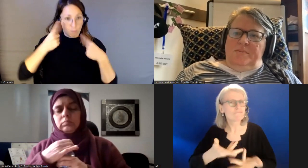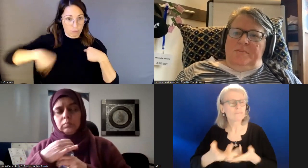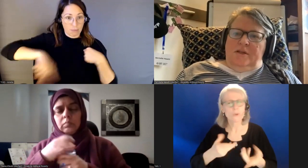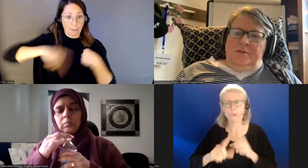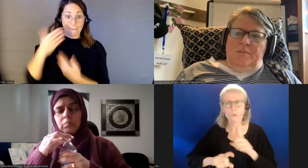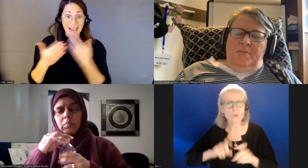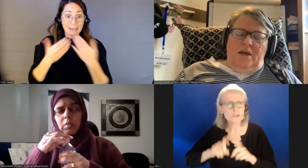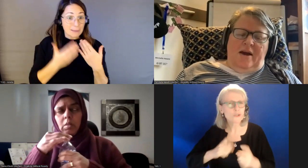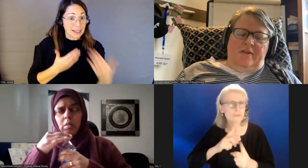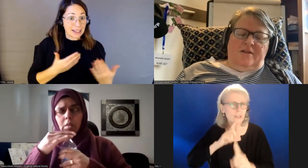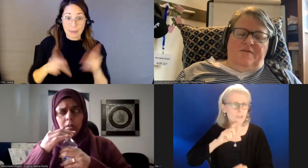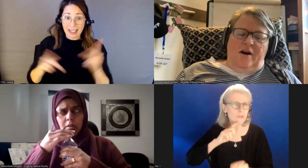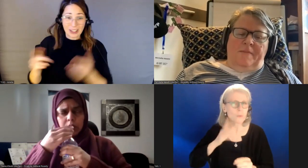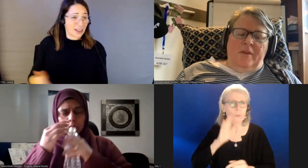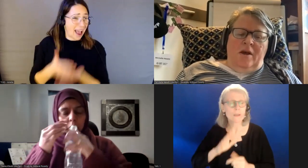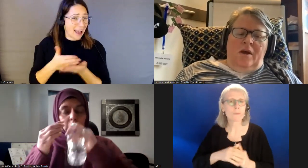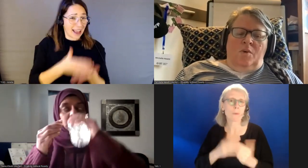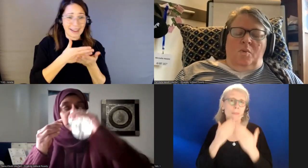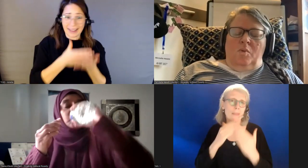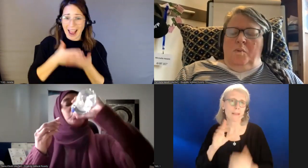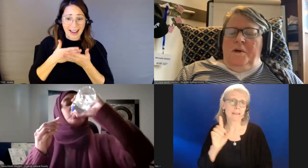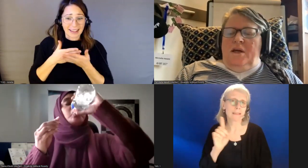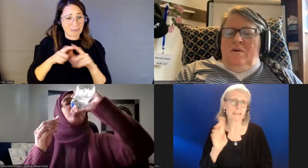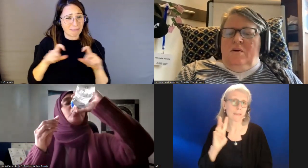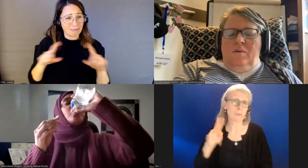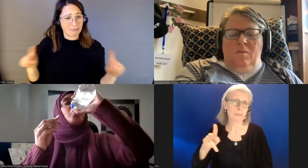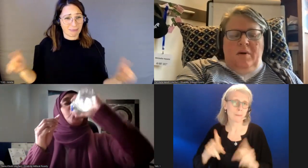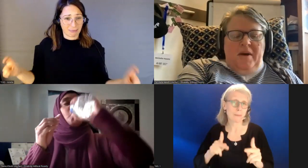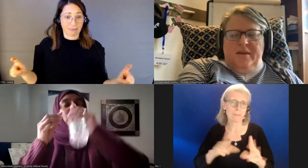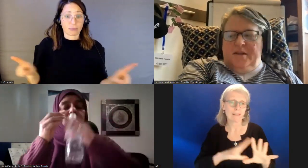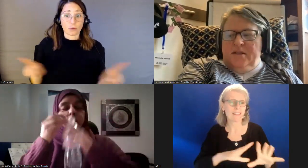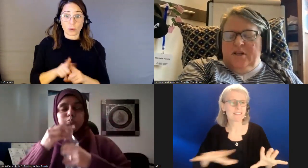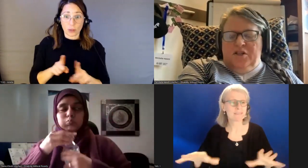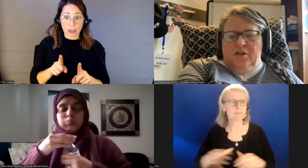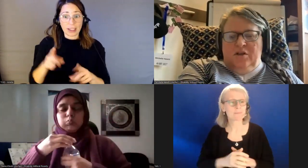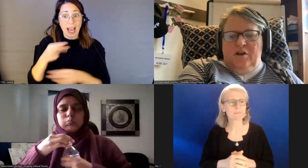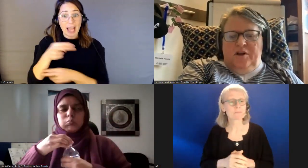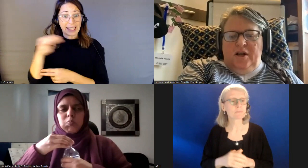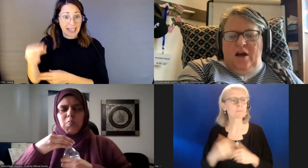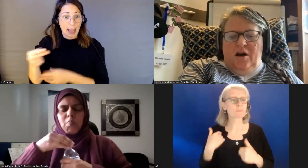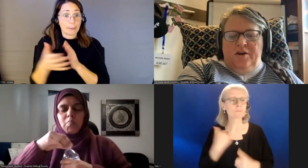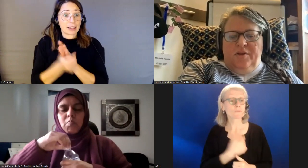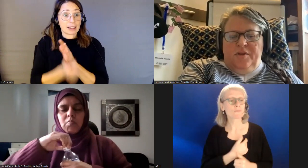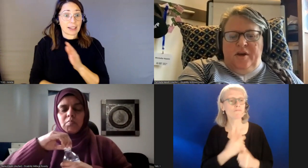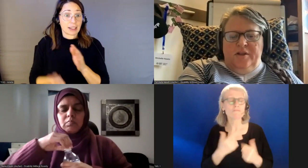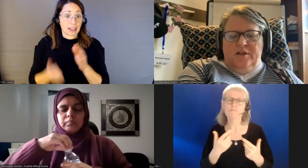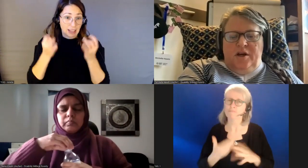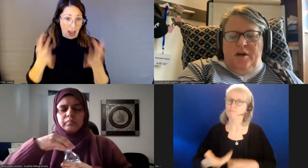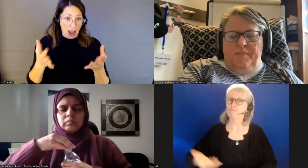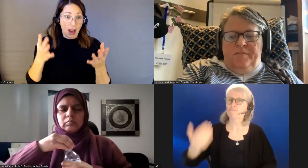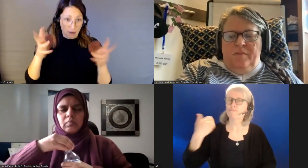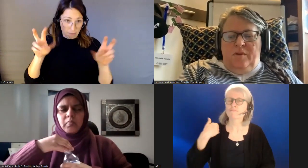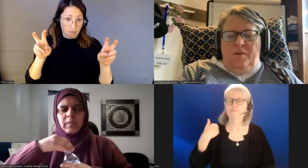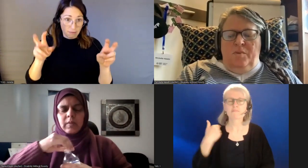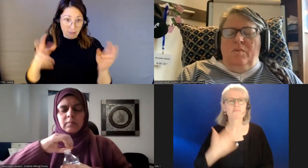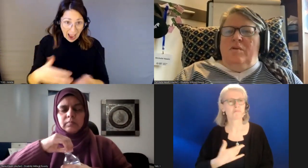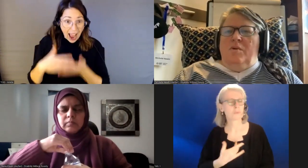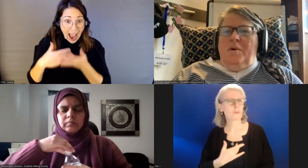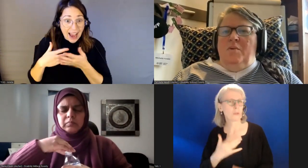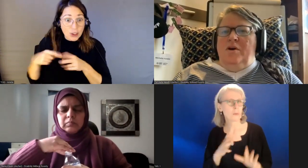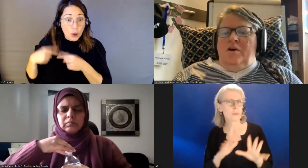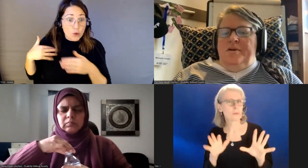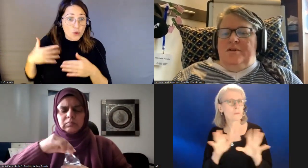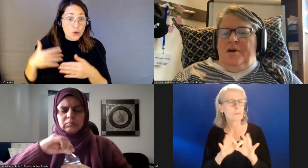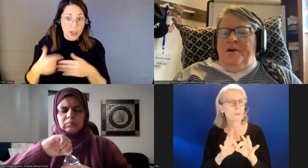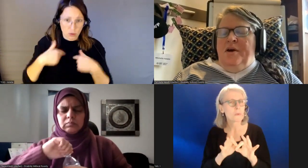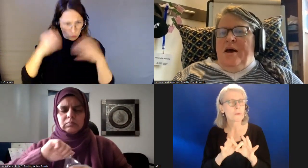at DWP get this far. We made the decision early on that that